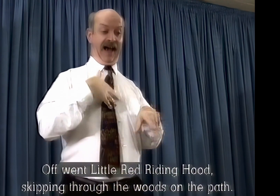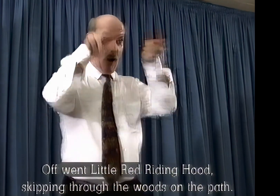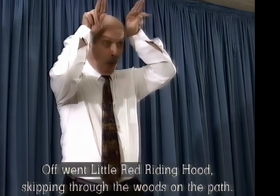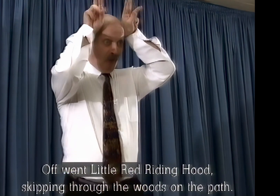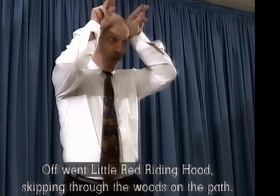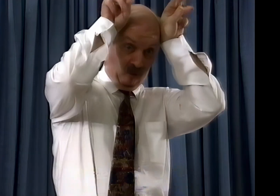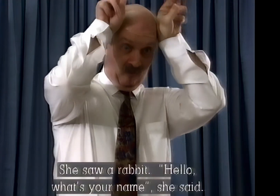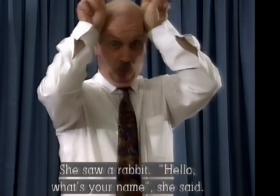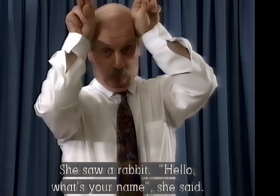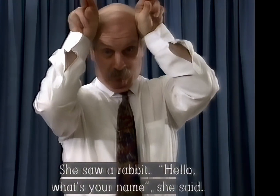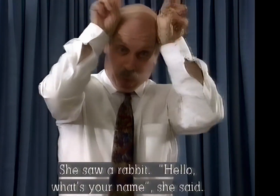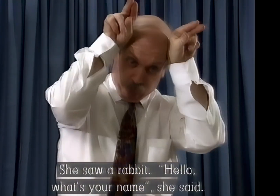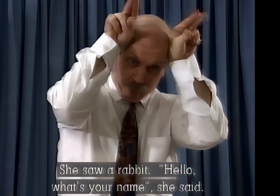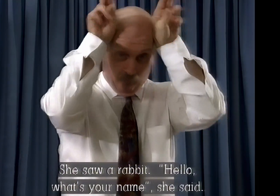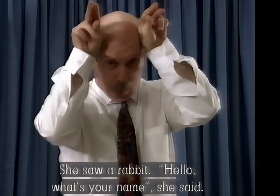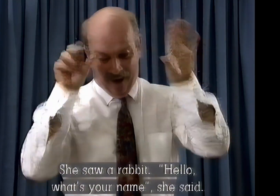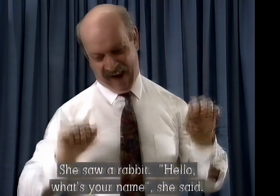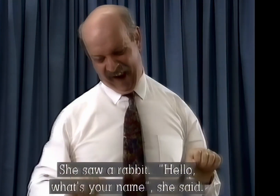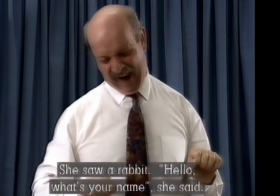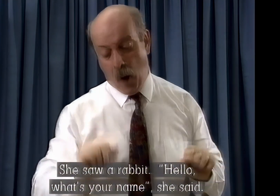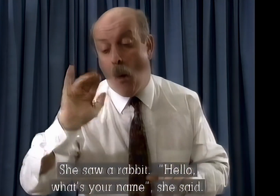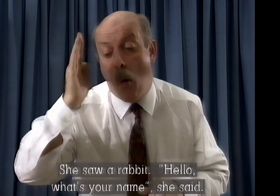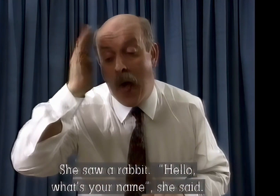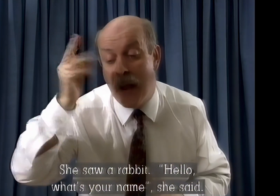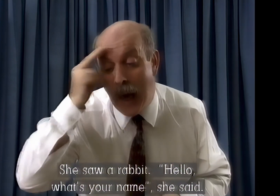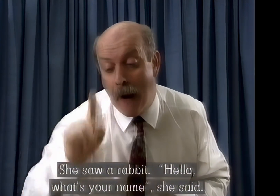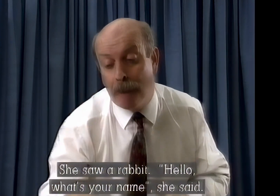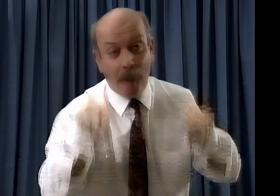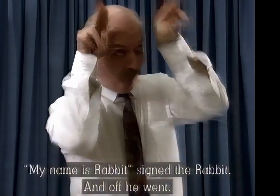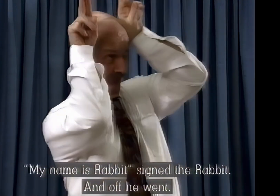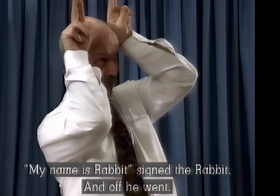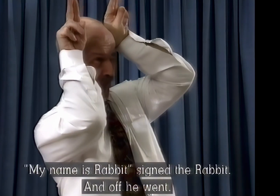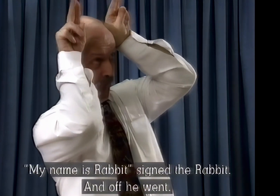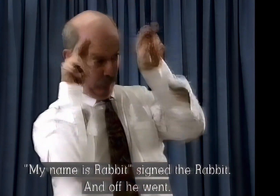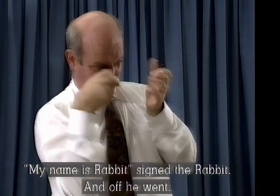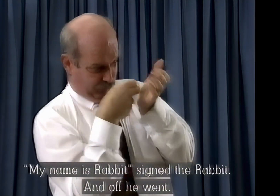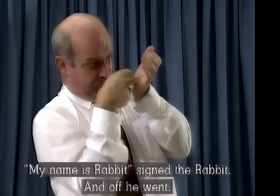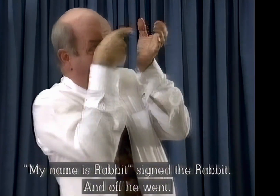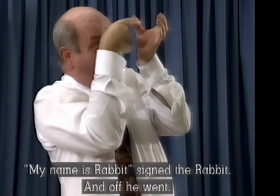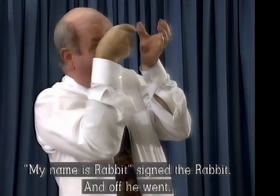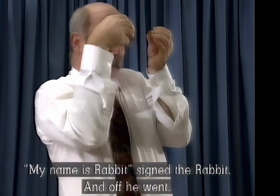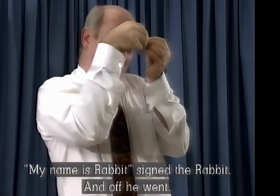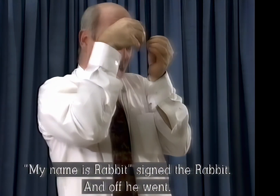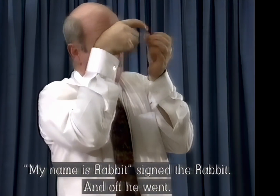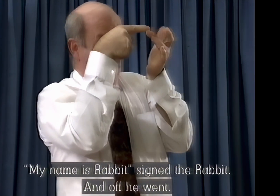path. And then she came across a rabbit. "Oh, hello, what's your name?" she said. "My name is